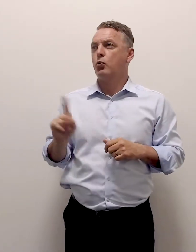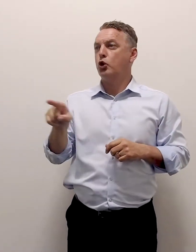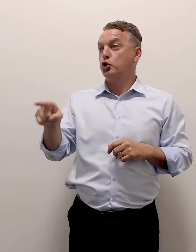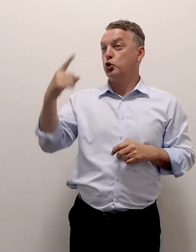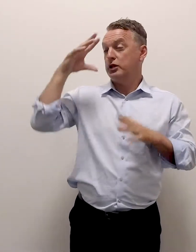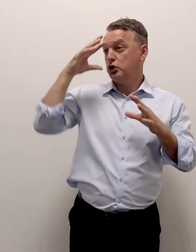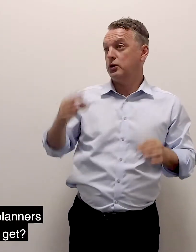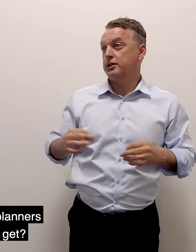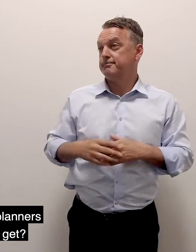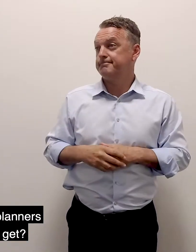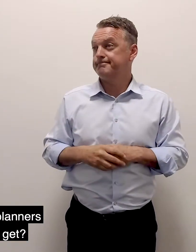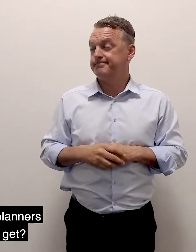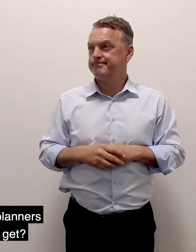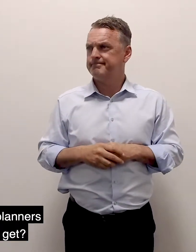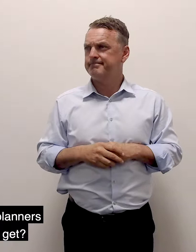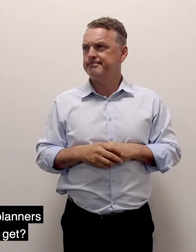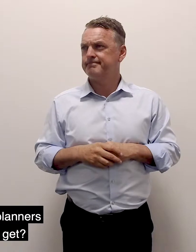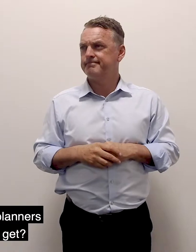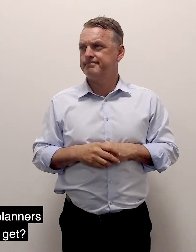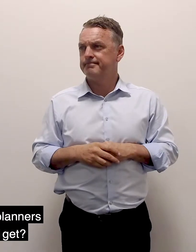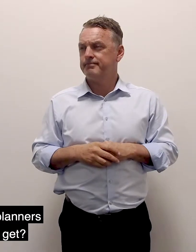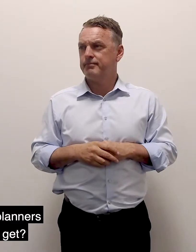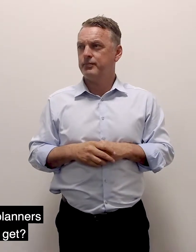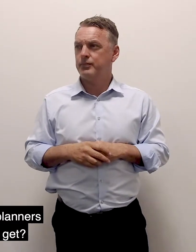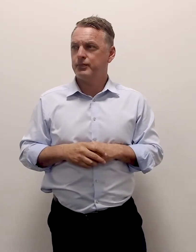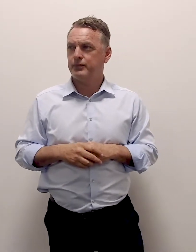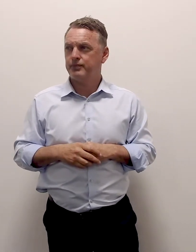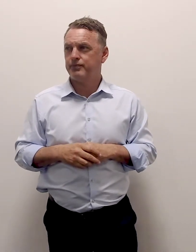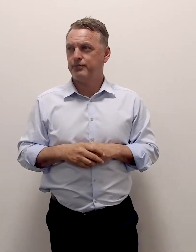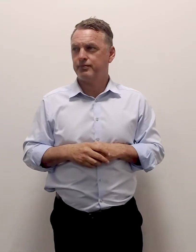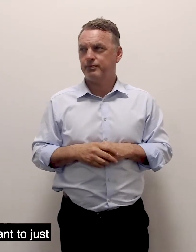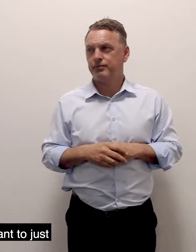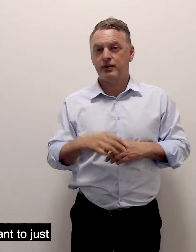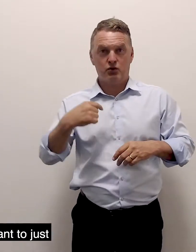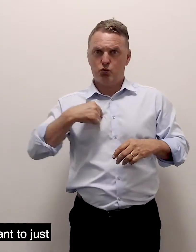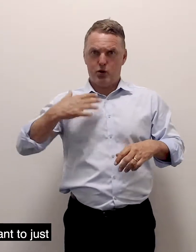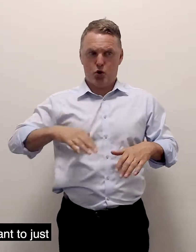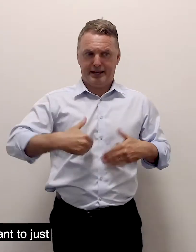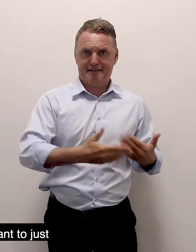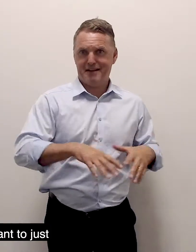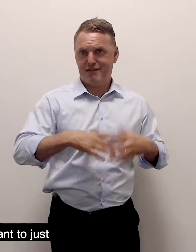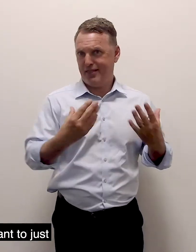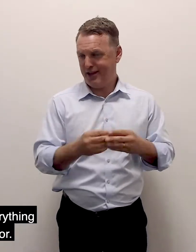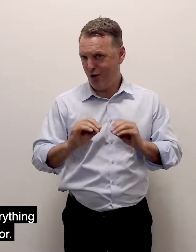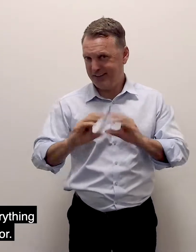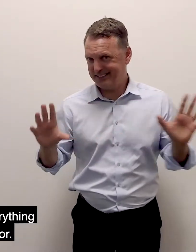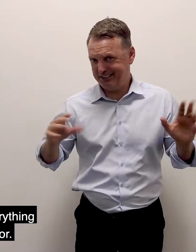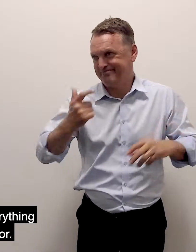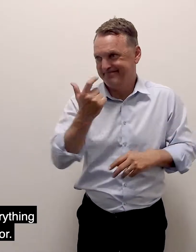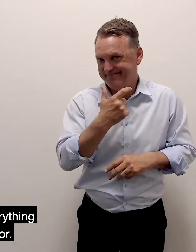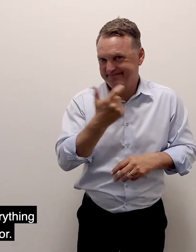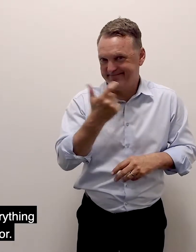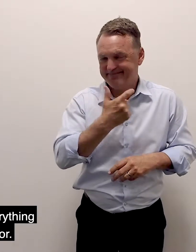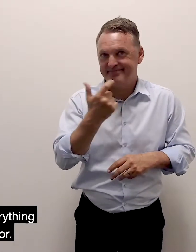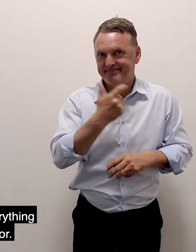worse. So what did you as planners decide Pootie would get? Well, obviously we want to just